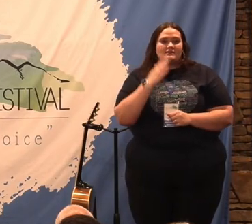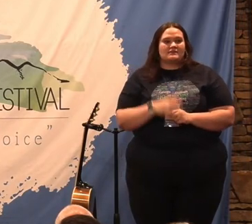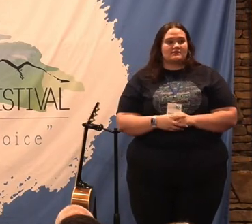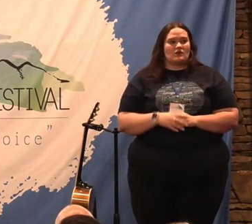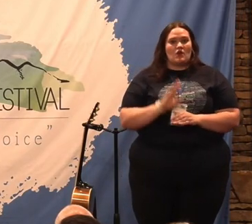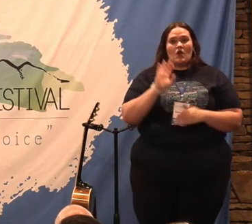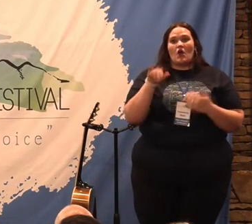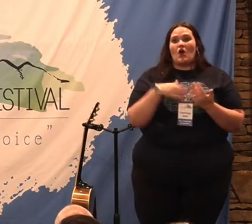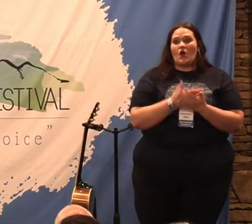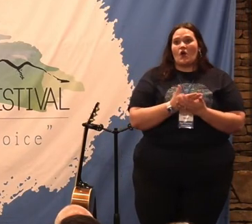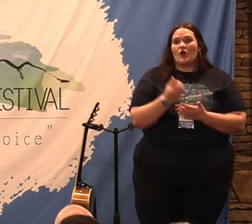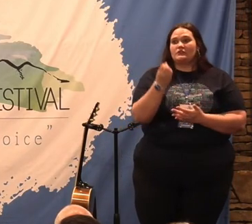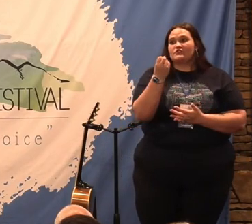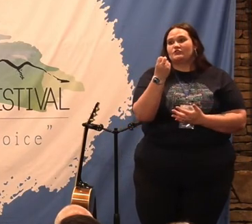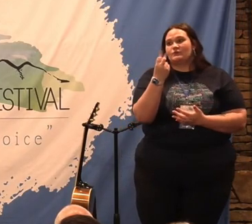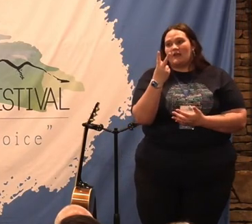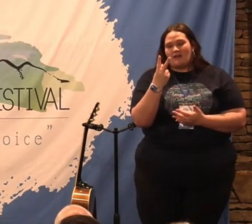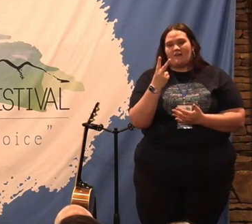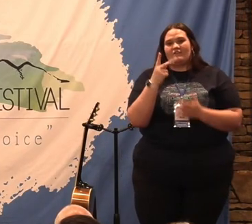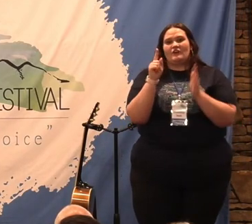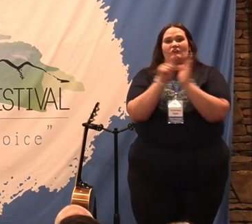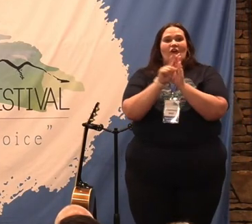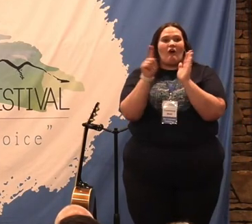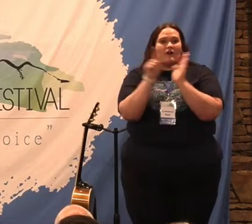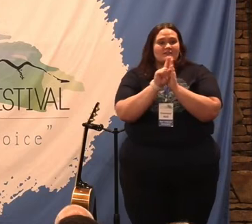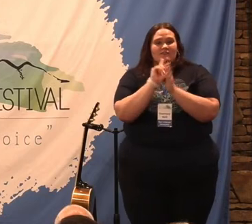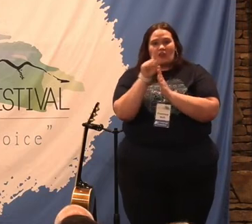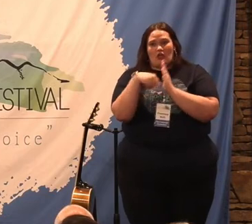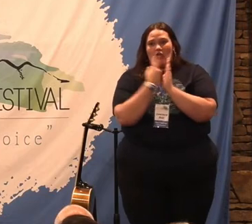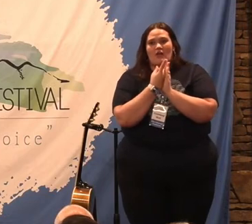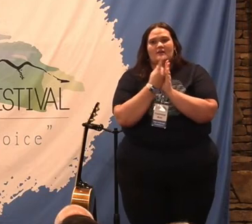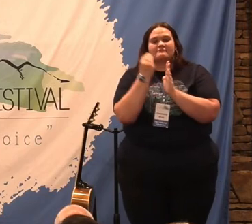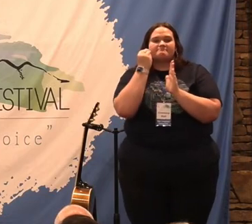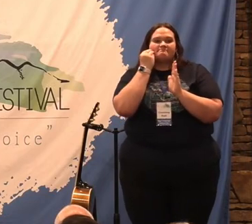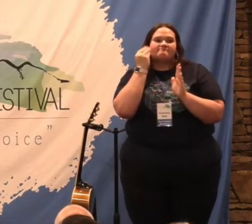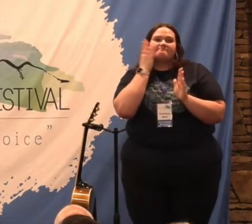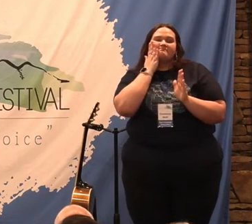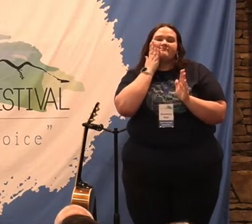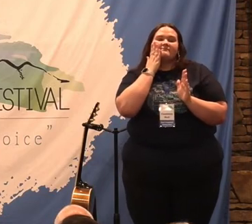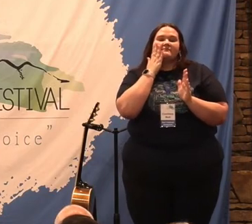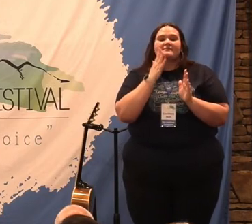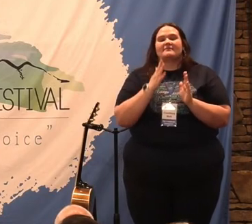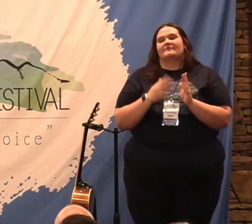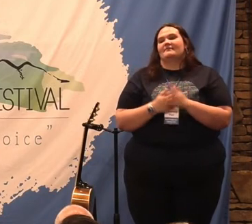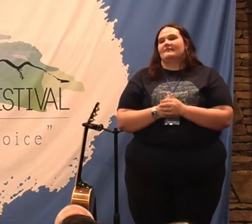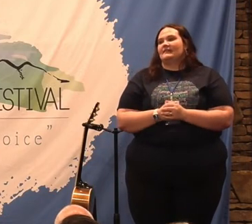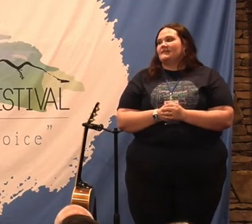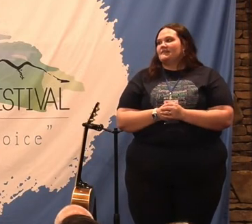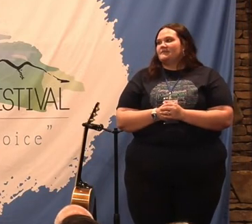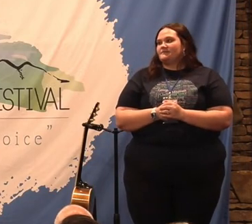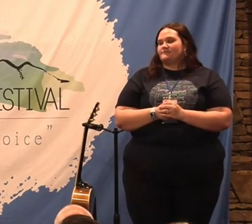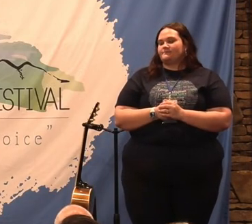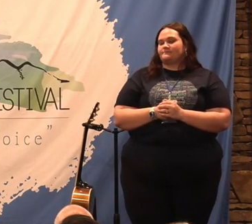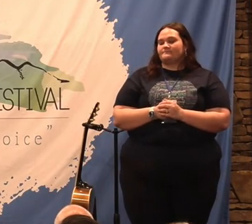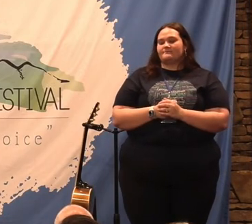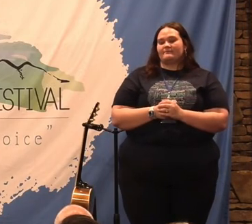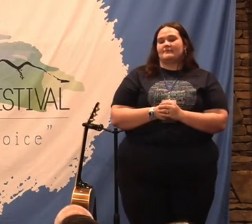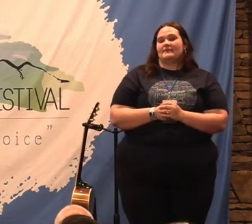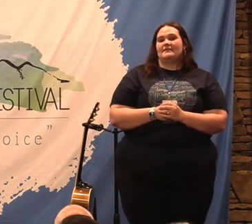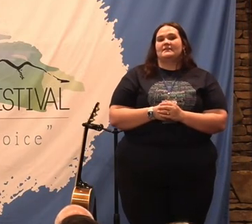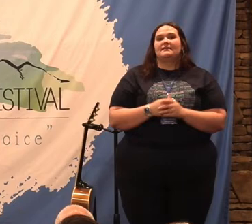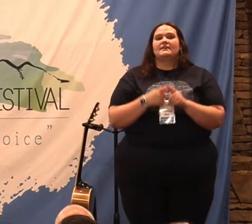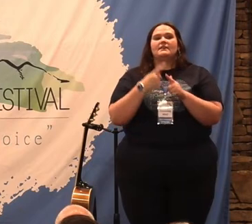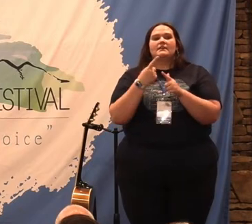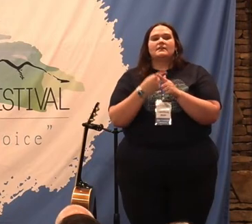of the clock. And in the ensuing silence, a soft bing, zing, ding